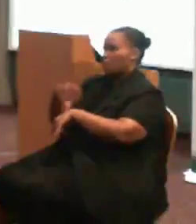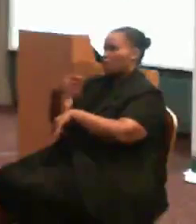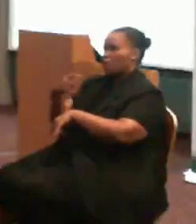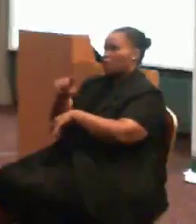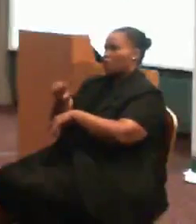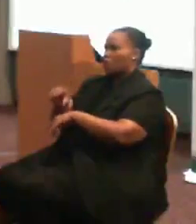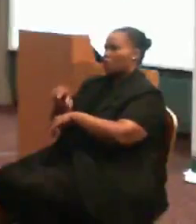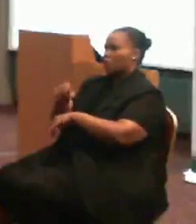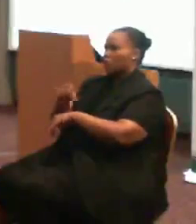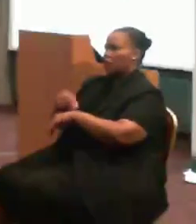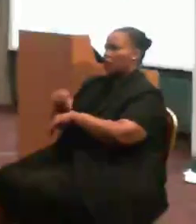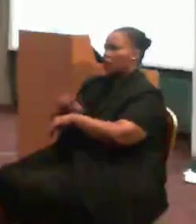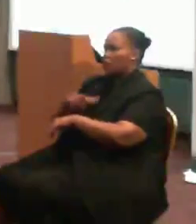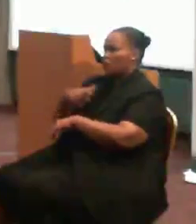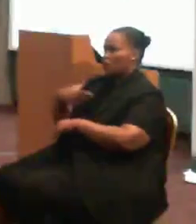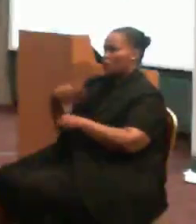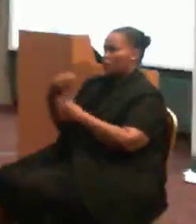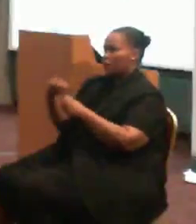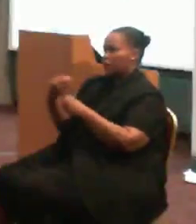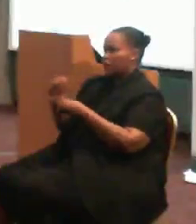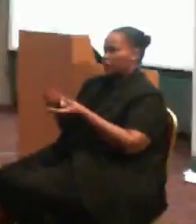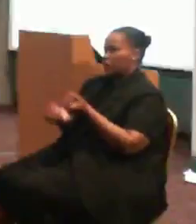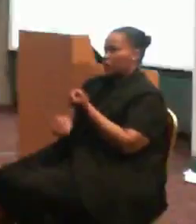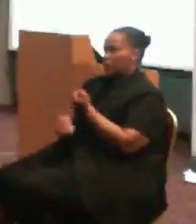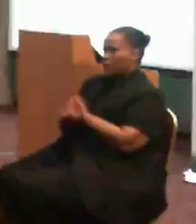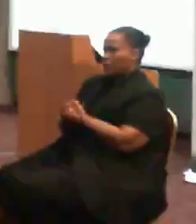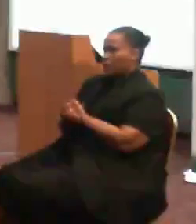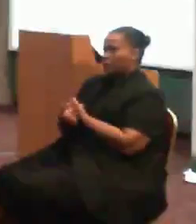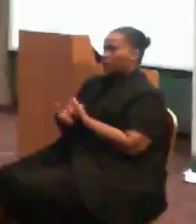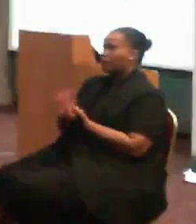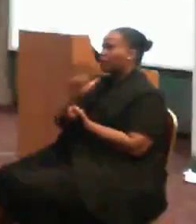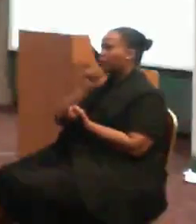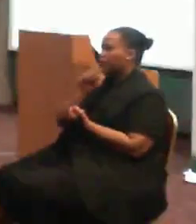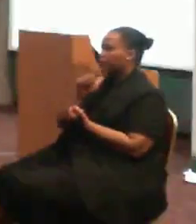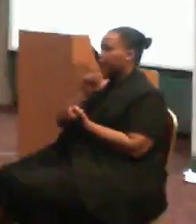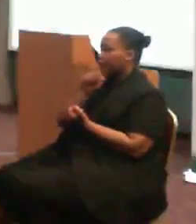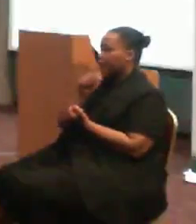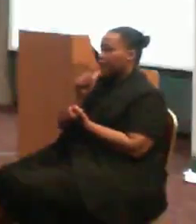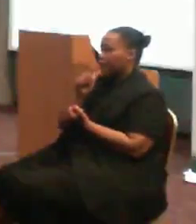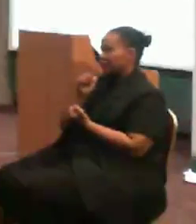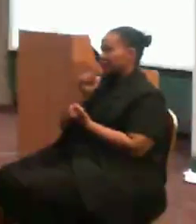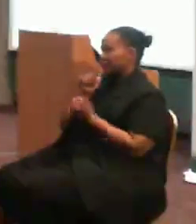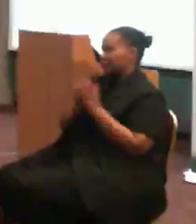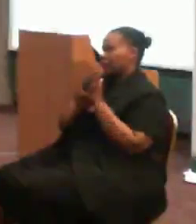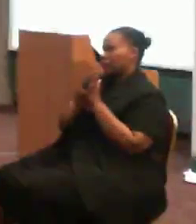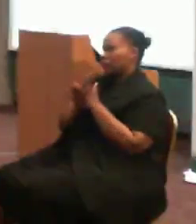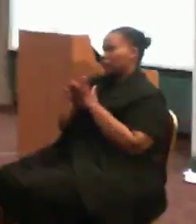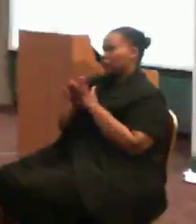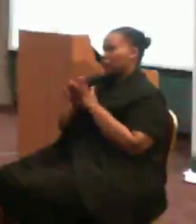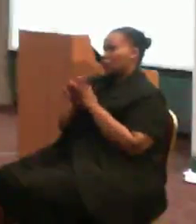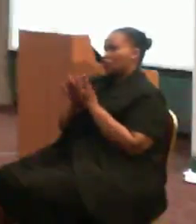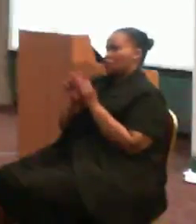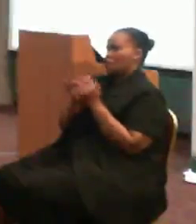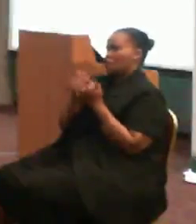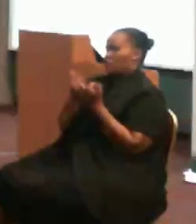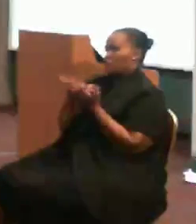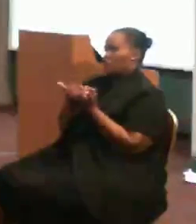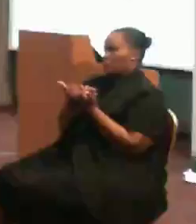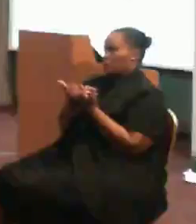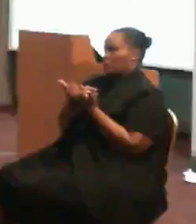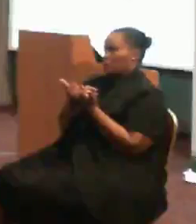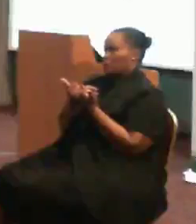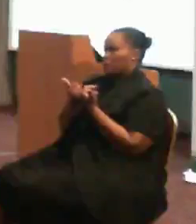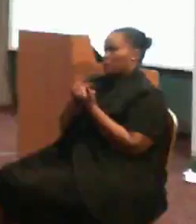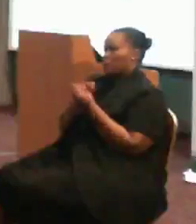financial sustainability to take effect, despite the recent improvements in corporate governance and liquidity.